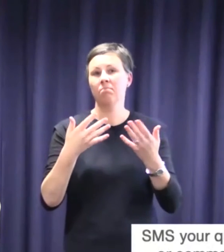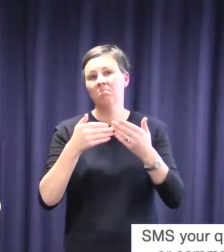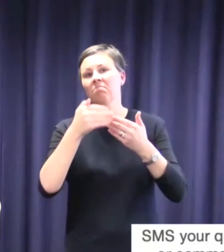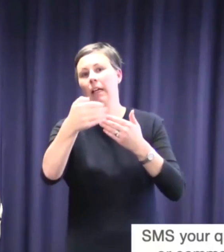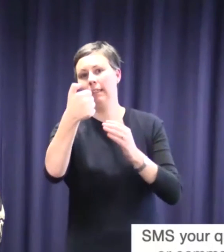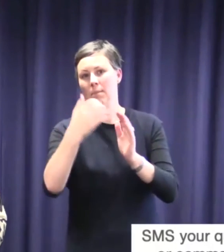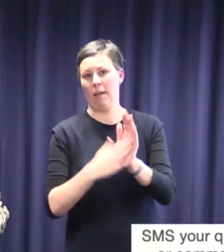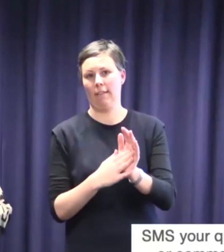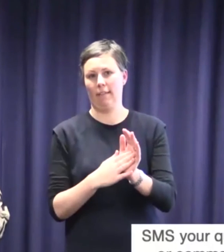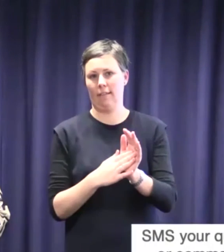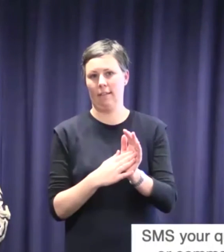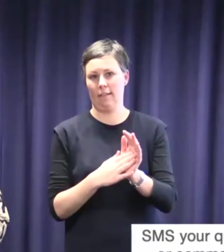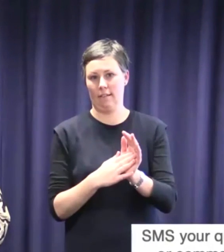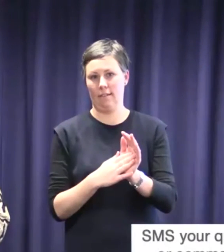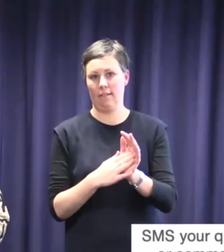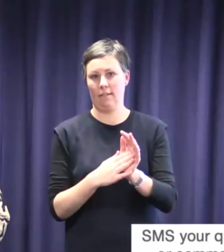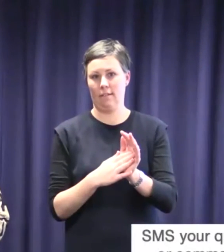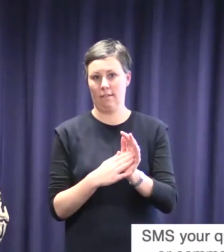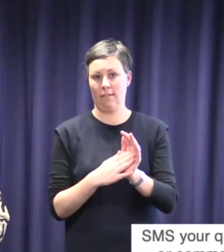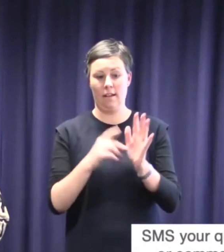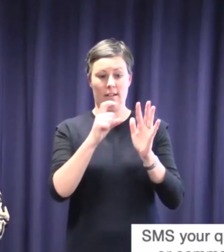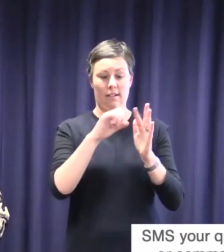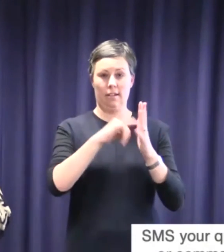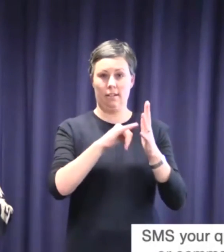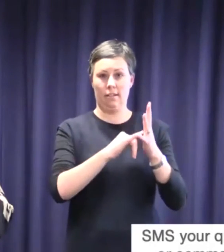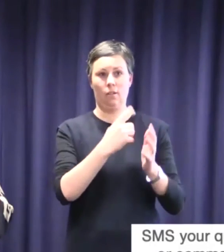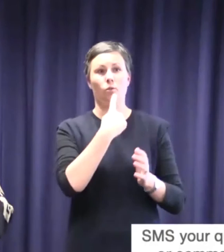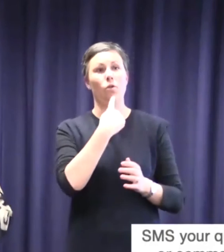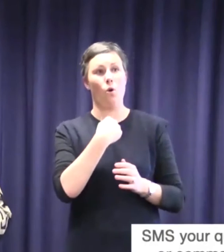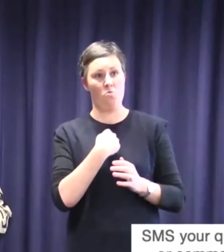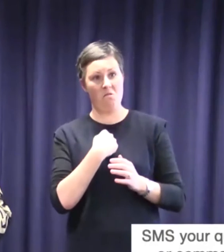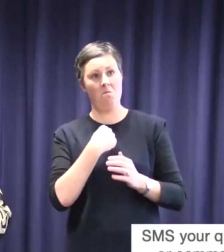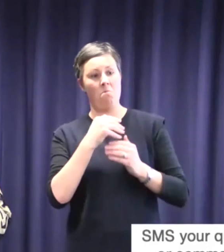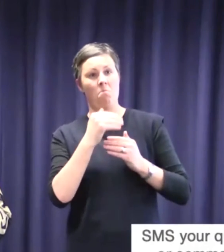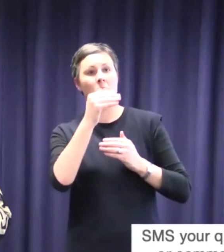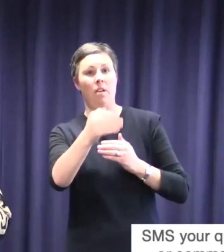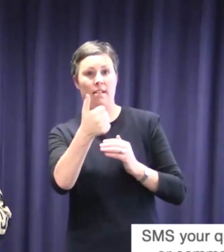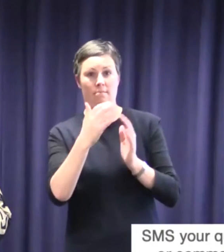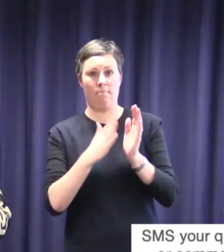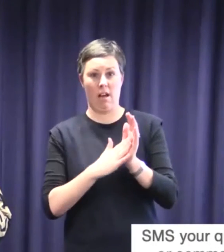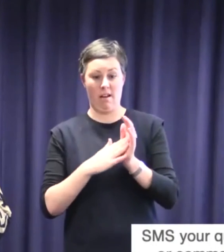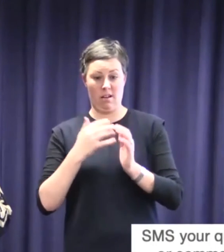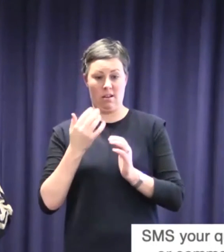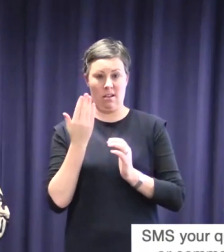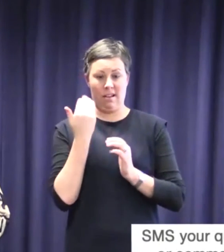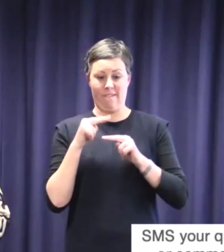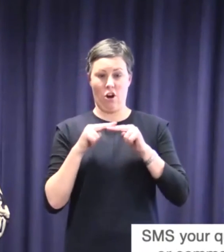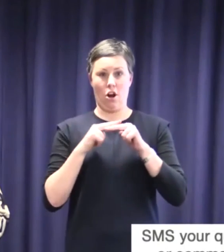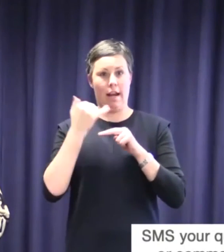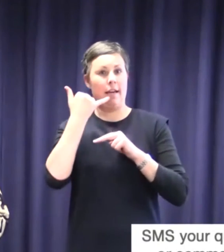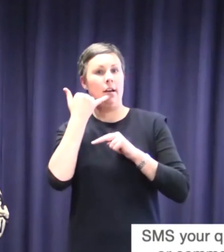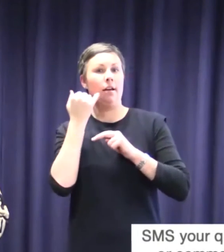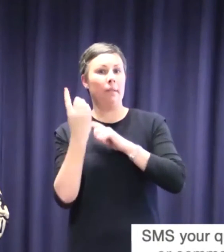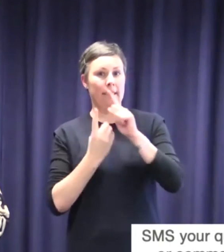6 months. That is what we have been advised by the department in a teleconference on Friday and